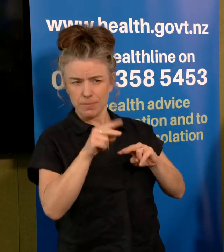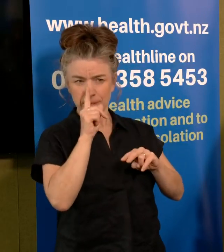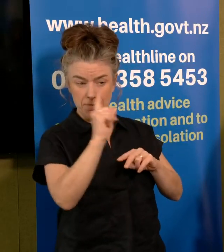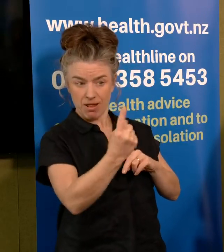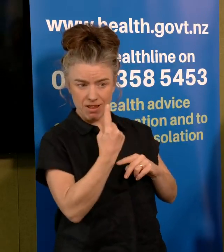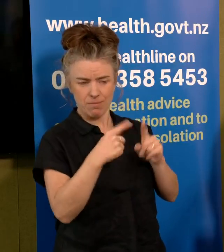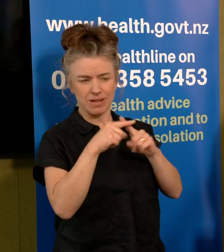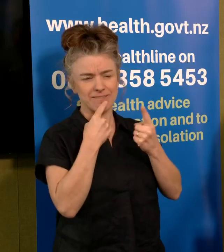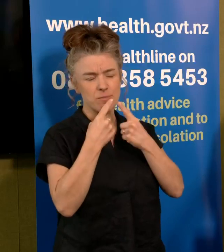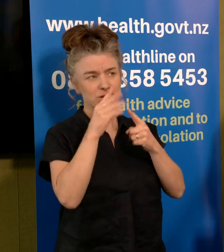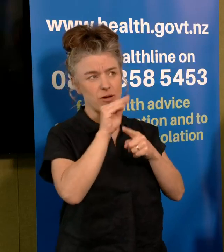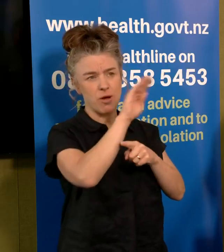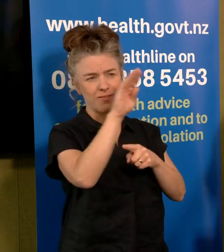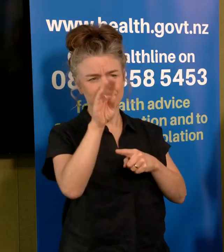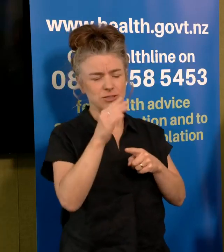overseas.